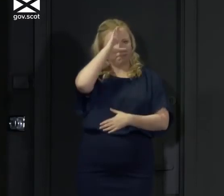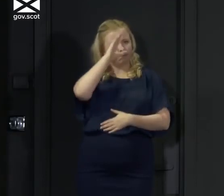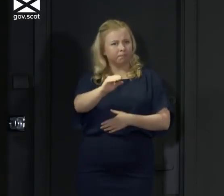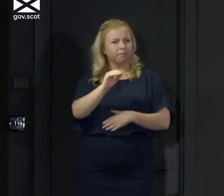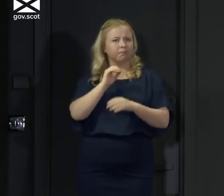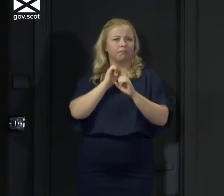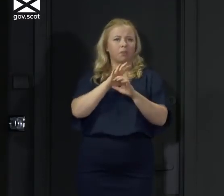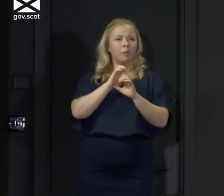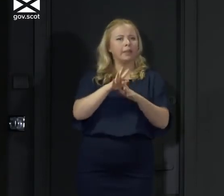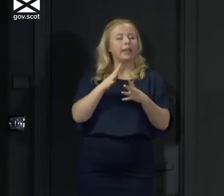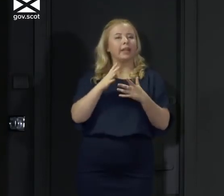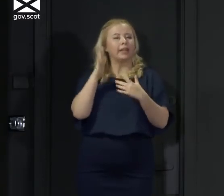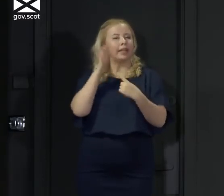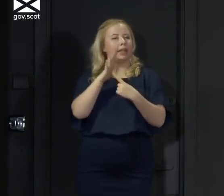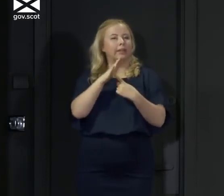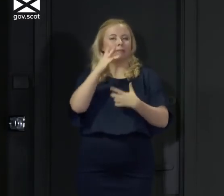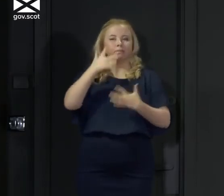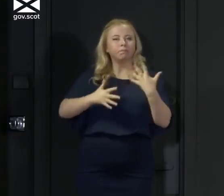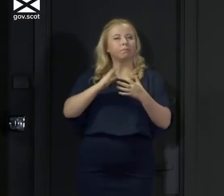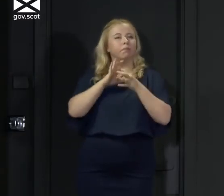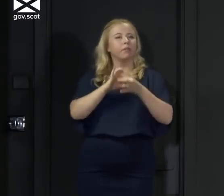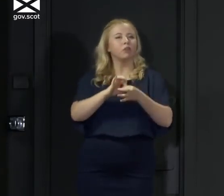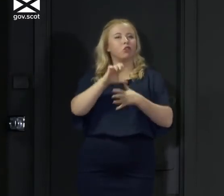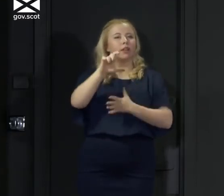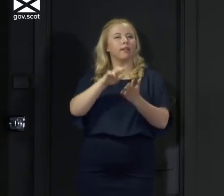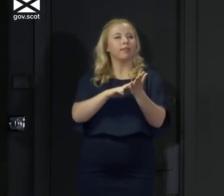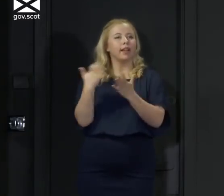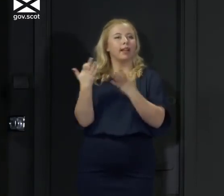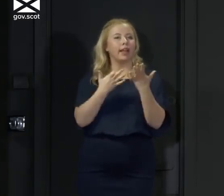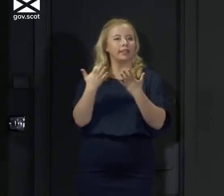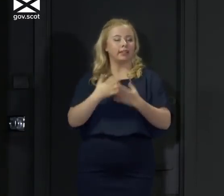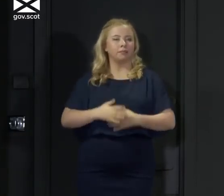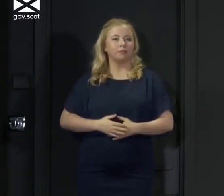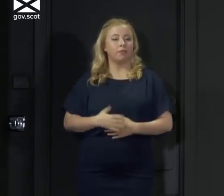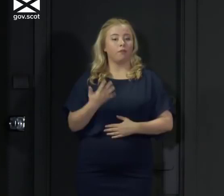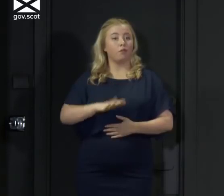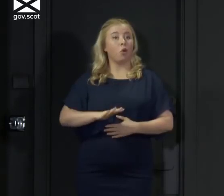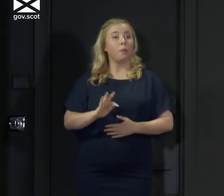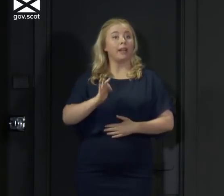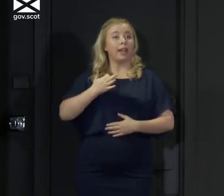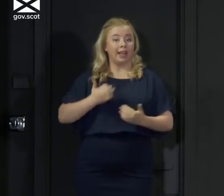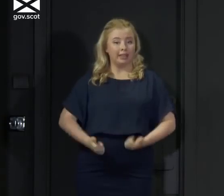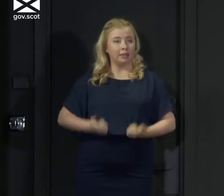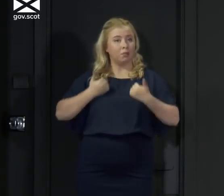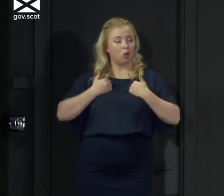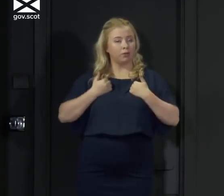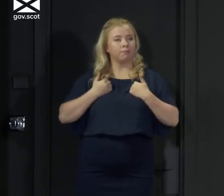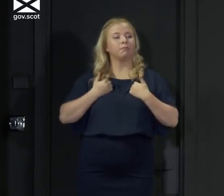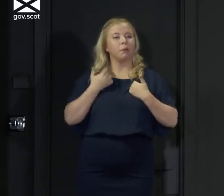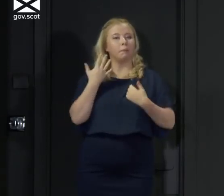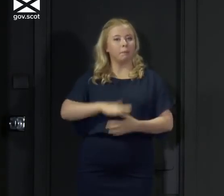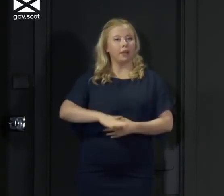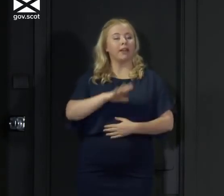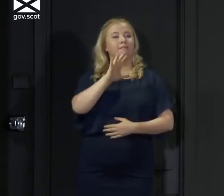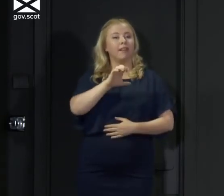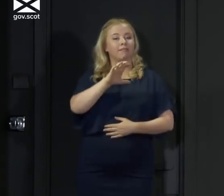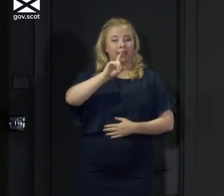on some of the key statistics in relation to COVID-19. As at 9 o'clock this morning, there have been